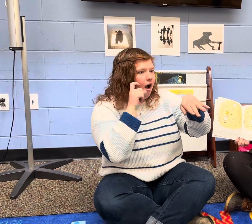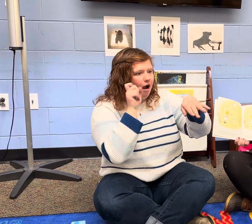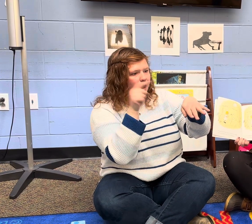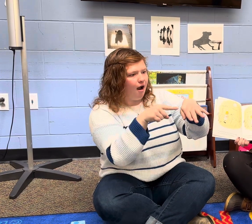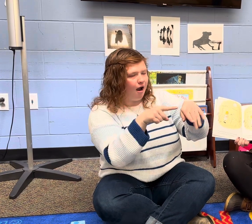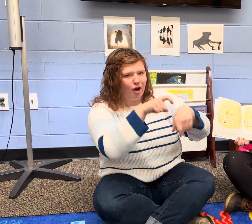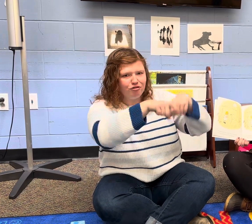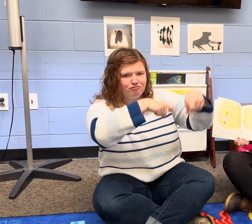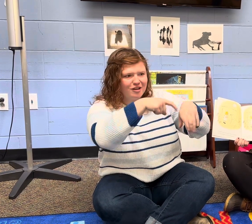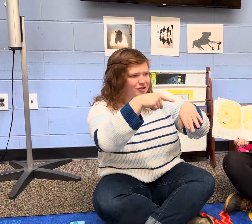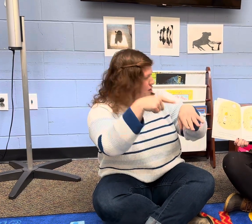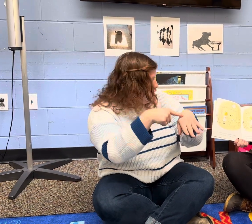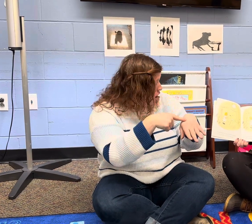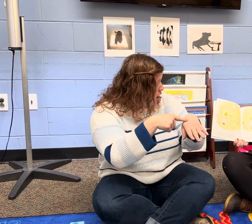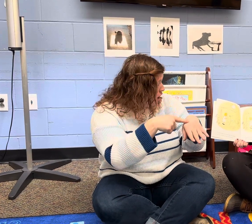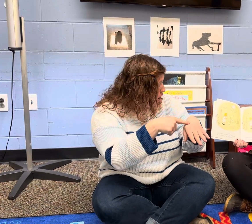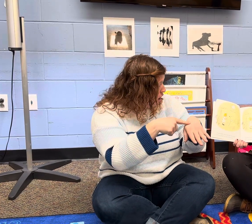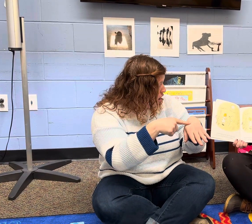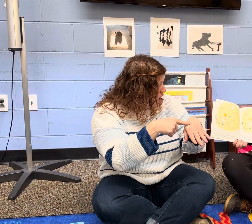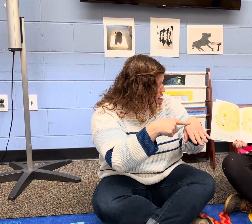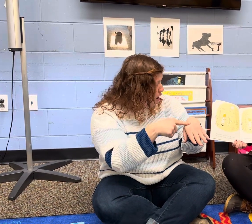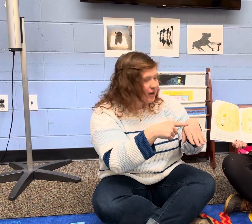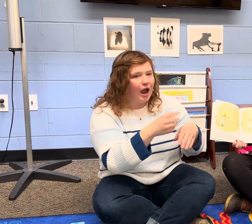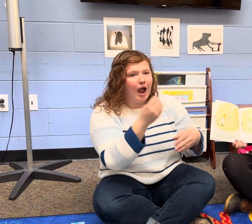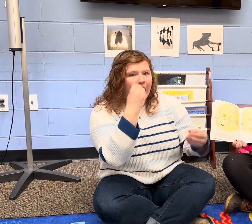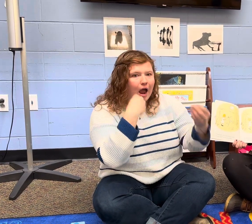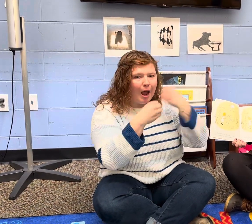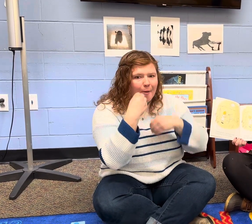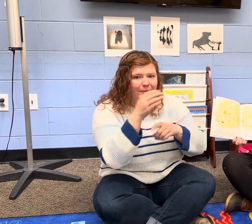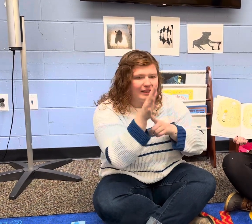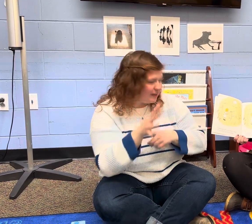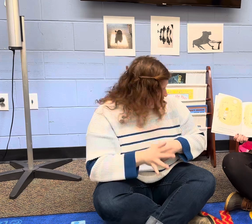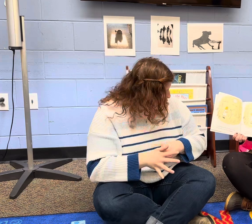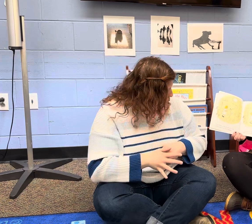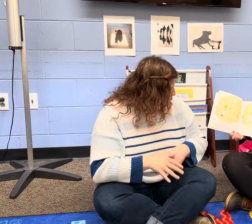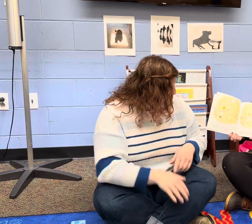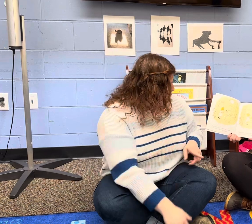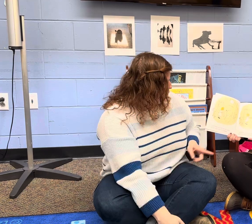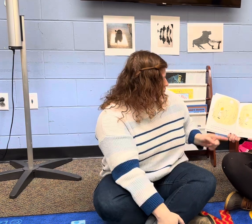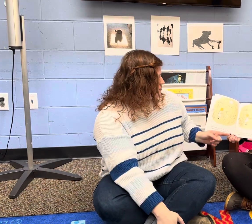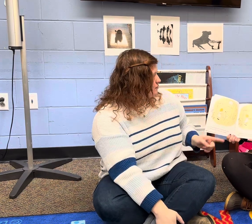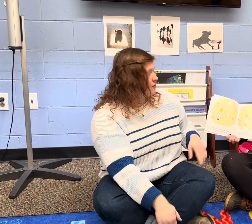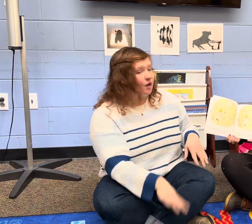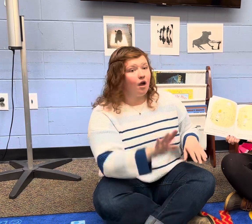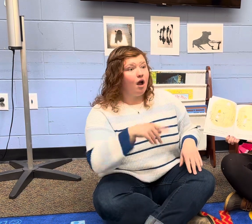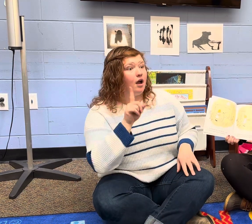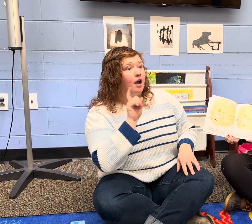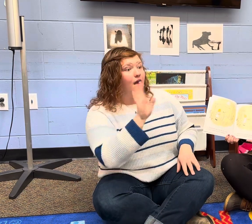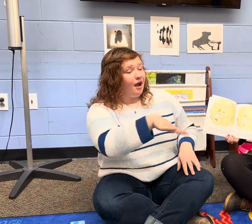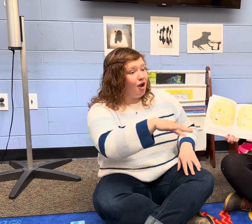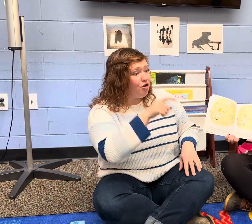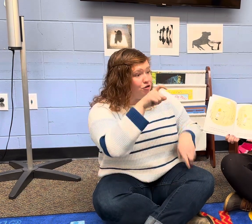A grasshopper sat on a leaf of a weed. He was eating it up for his breakfast.